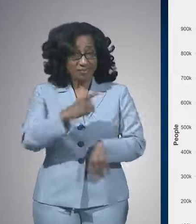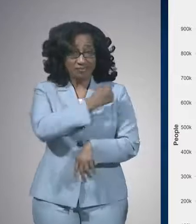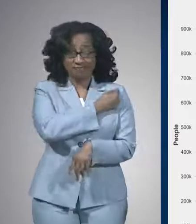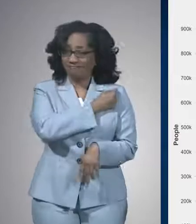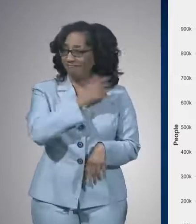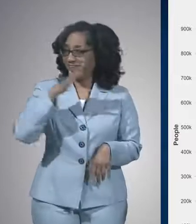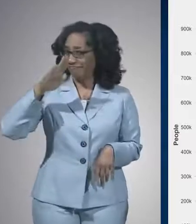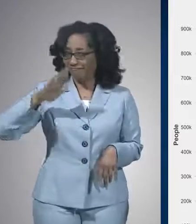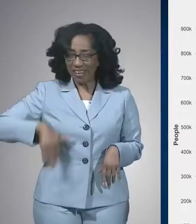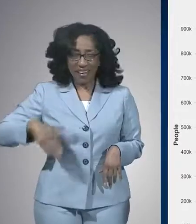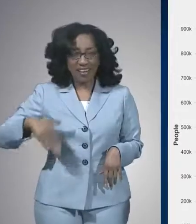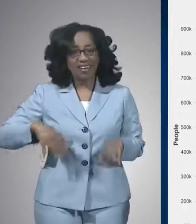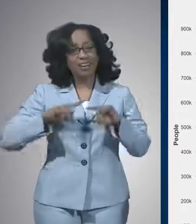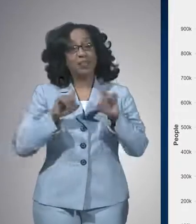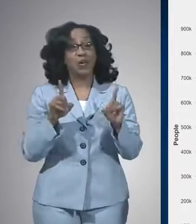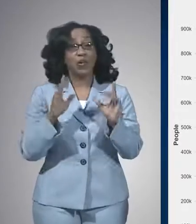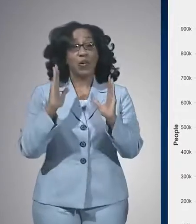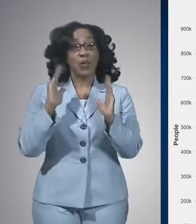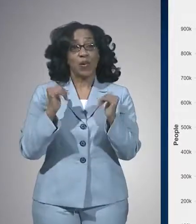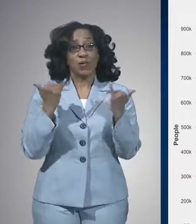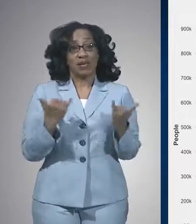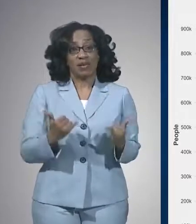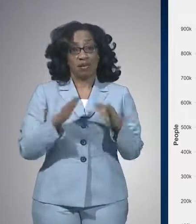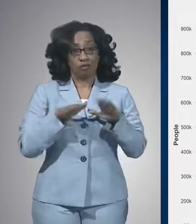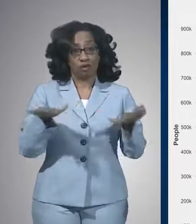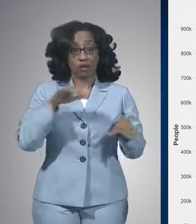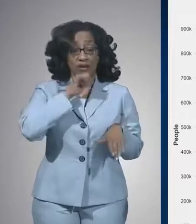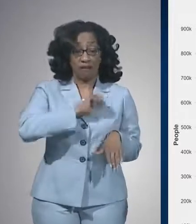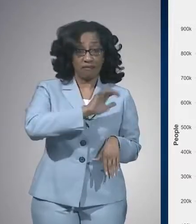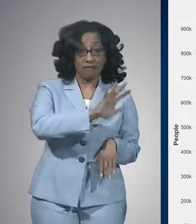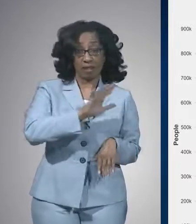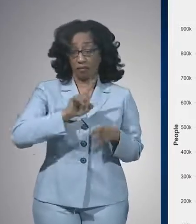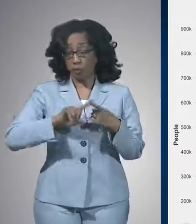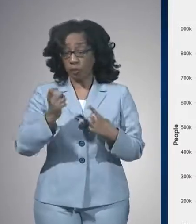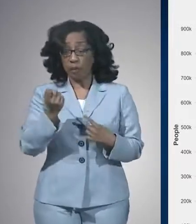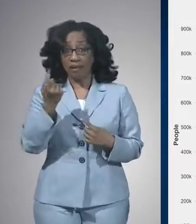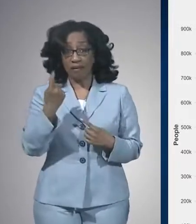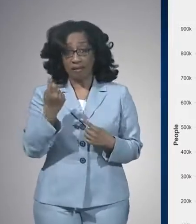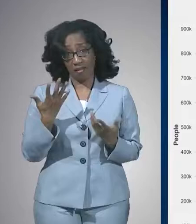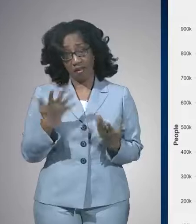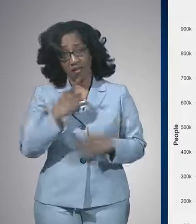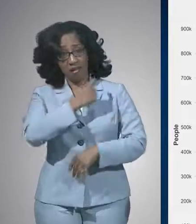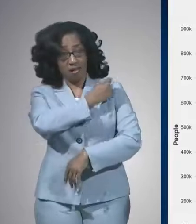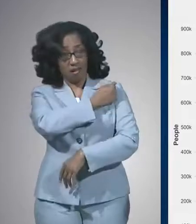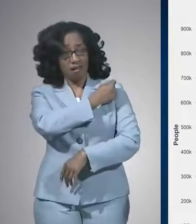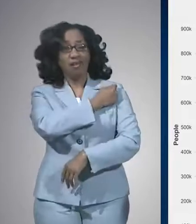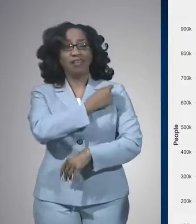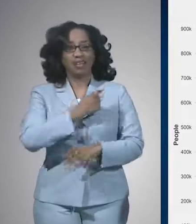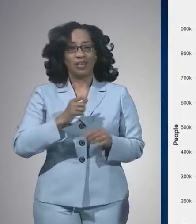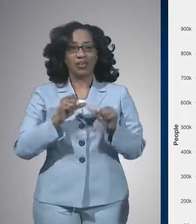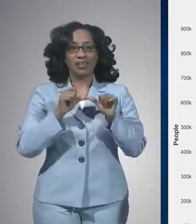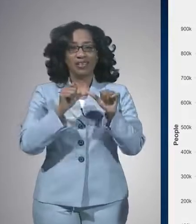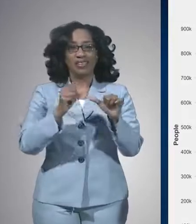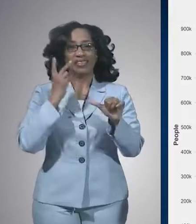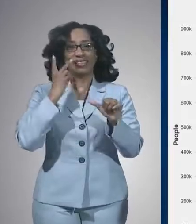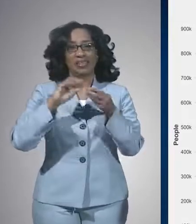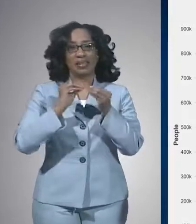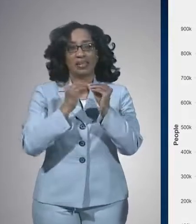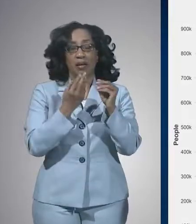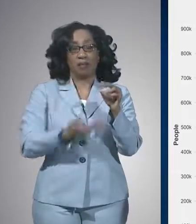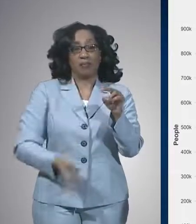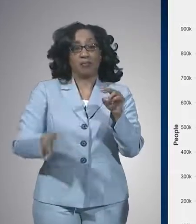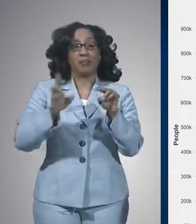hoping that now that 5 to 11-year-olds are on board with vaccination, we will continue to see our vaccination